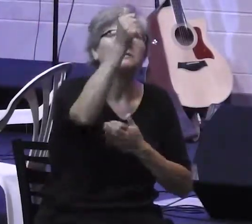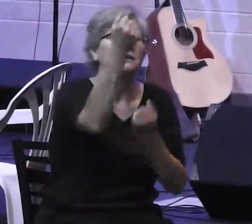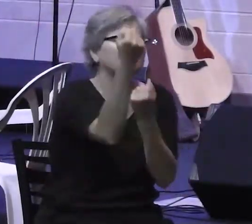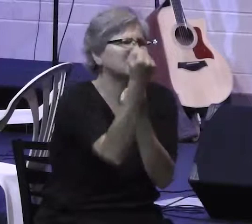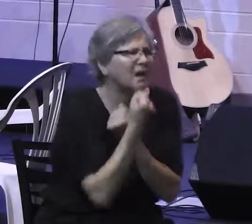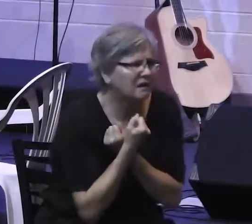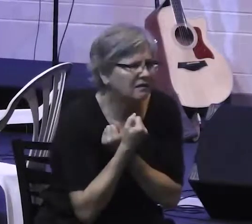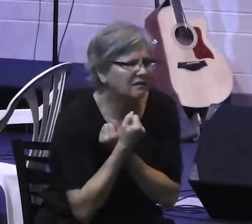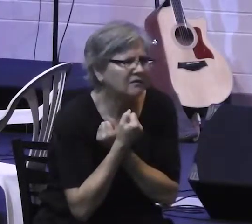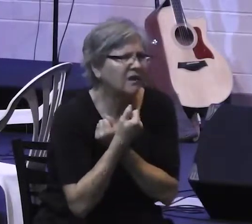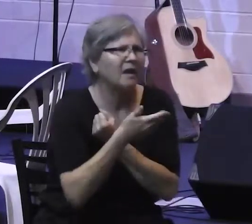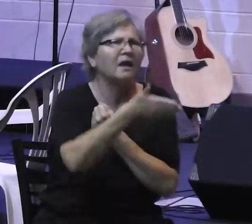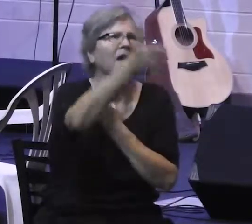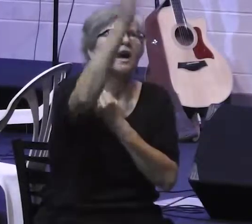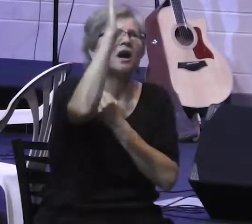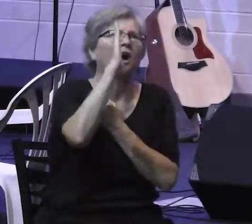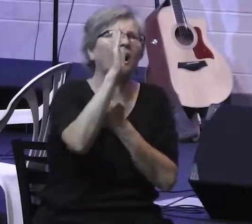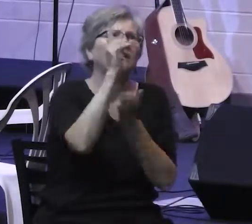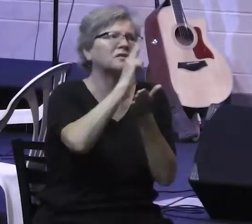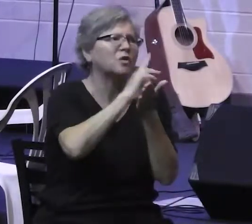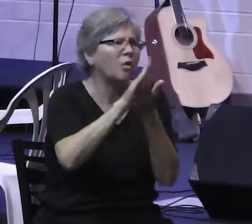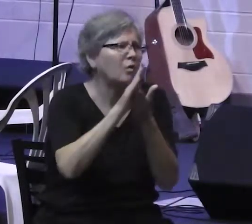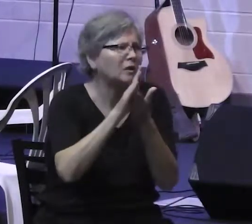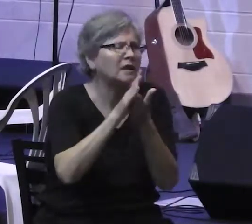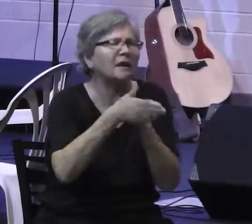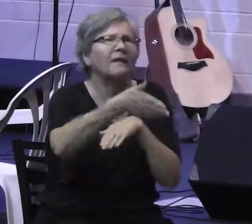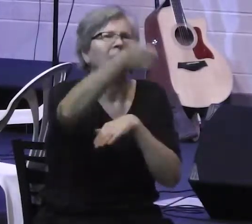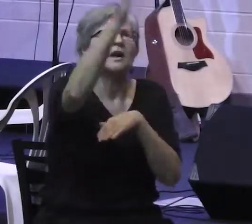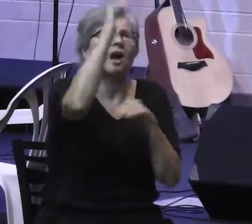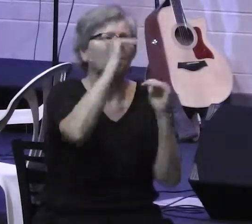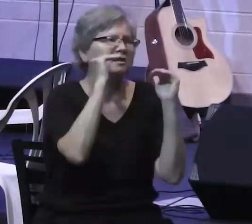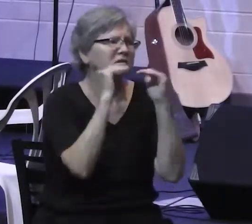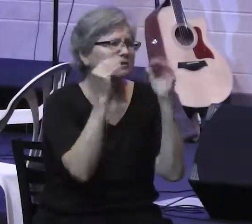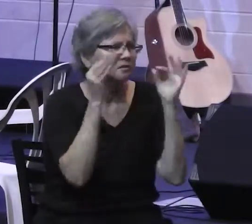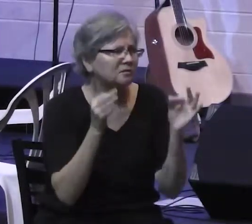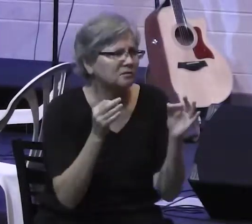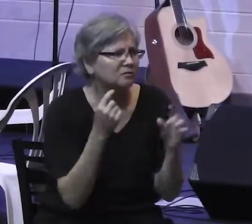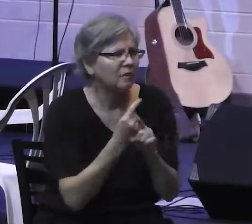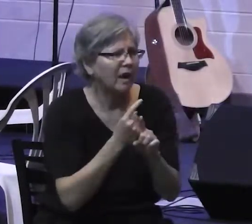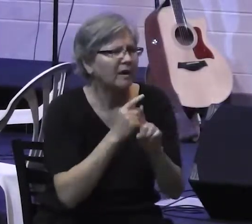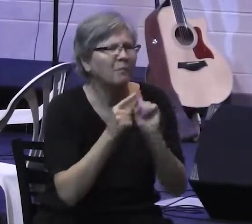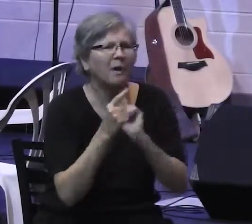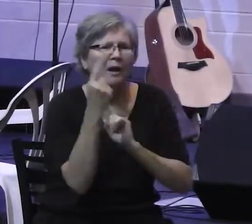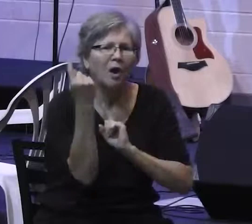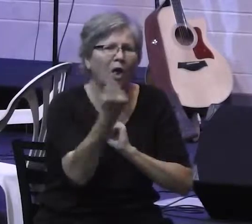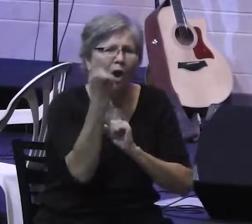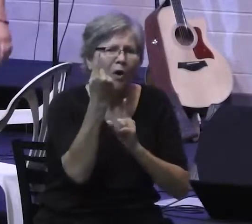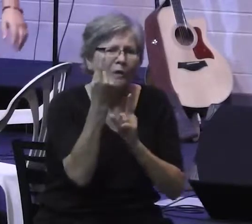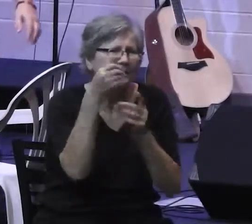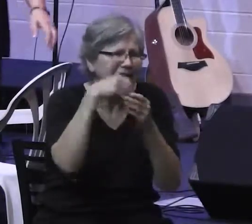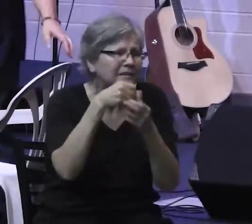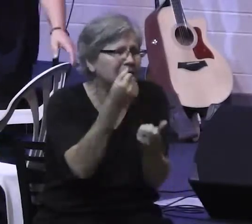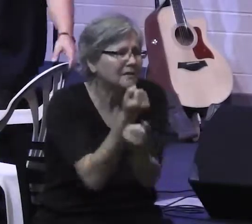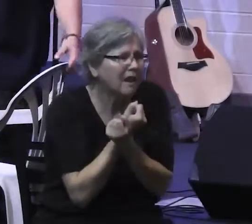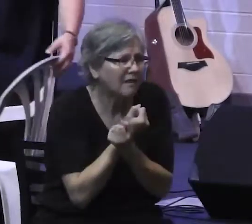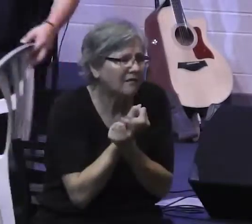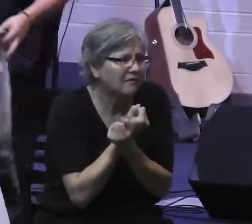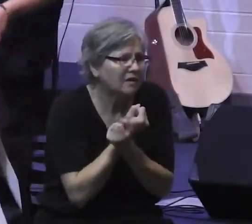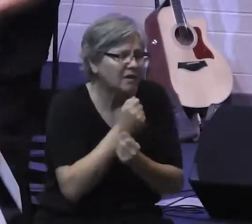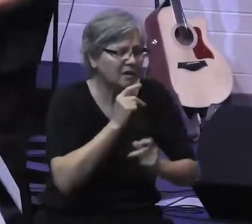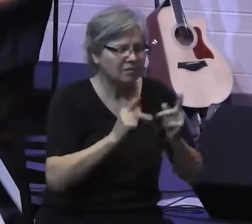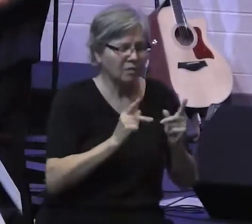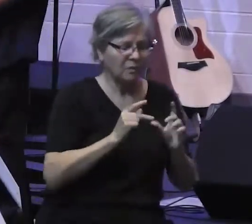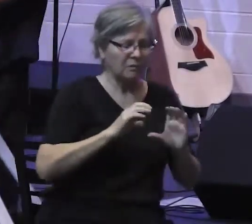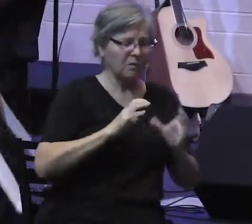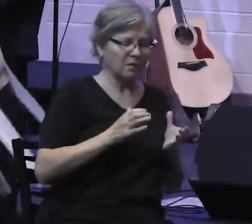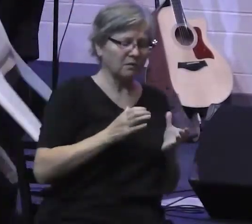righteous, sure, but doing it in a loving way that says, I'm always with you, I'm always for you, I'm always among you. And so humanity deals